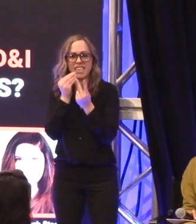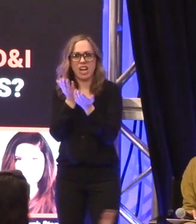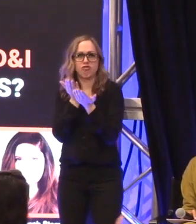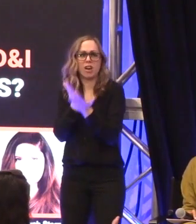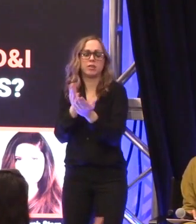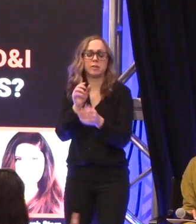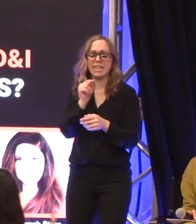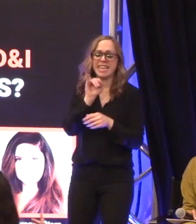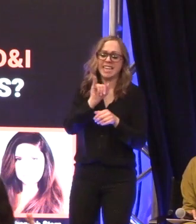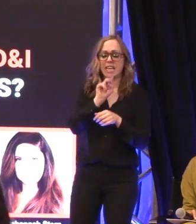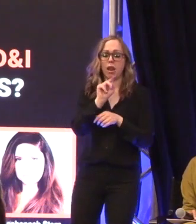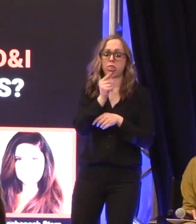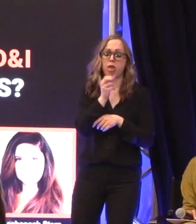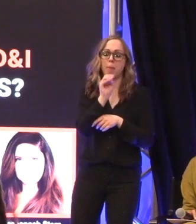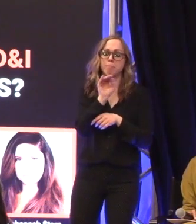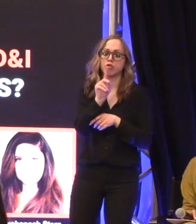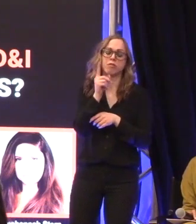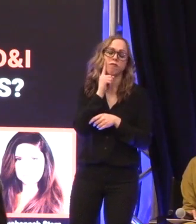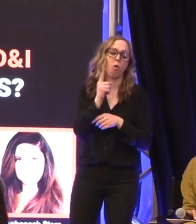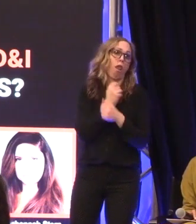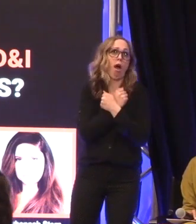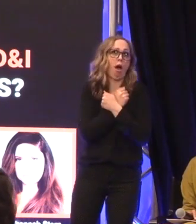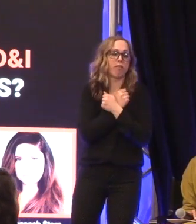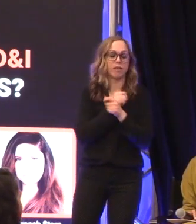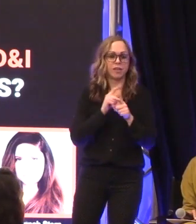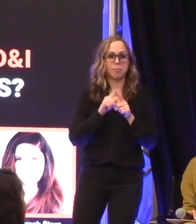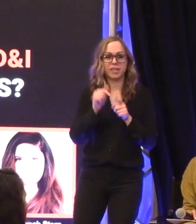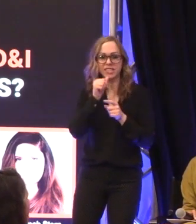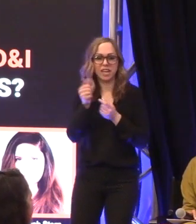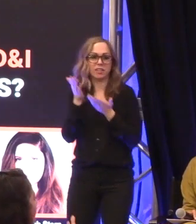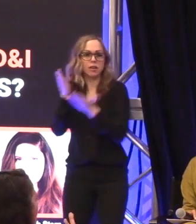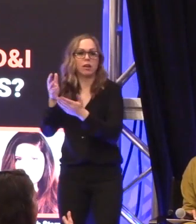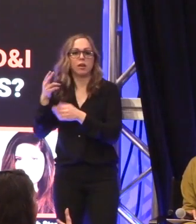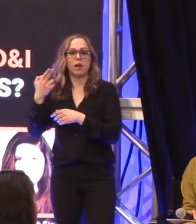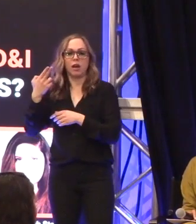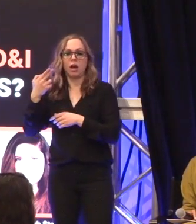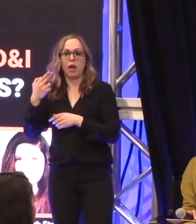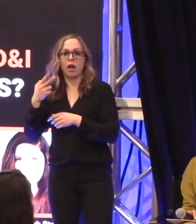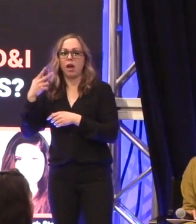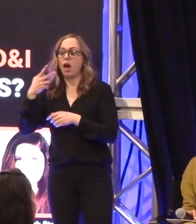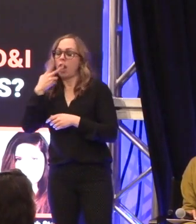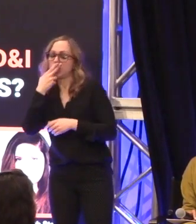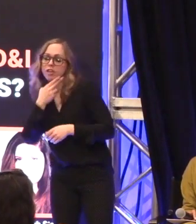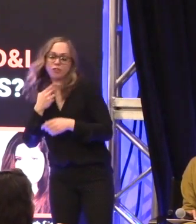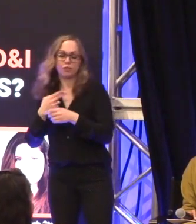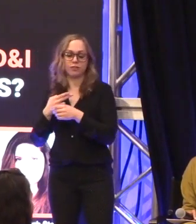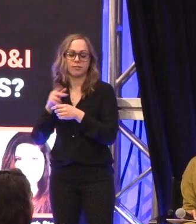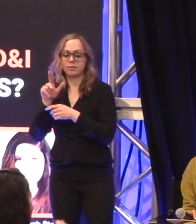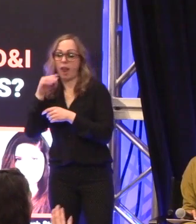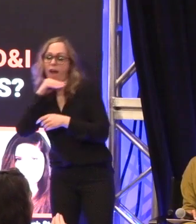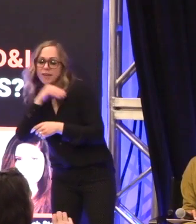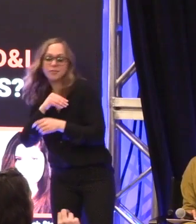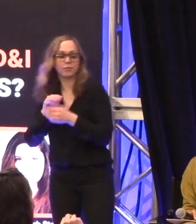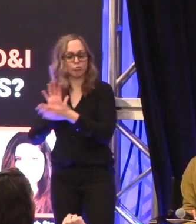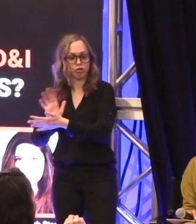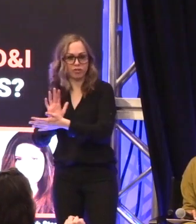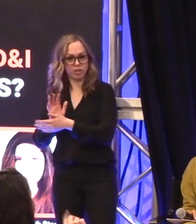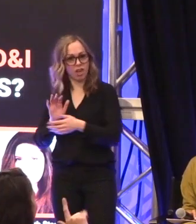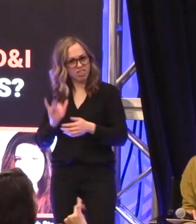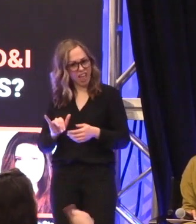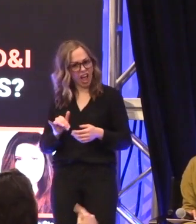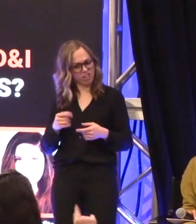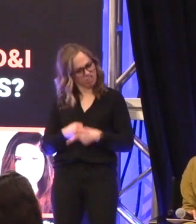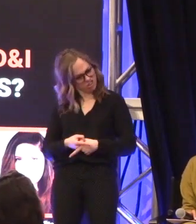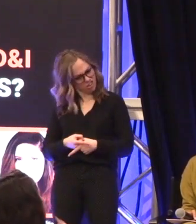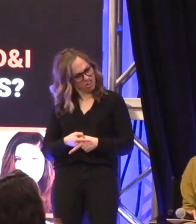Mood for Love, but doesn't recommend, or you know, it recommends you know, Hush and Schweiz movies, but doesn't recommend Moonlight. Right? Like, that would be a failure